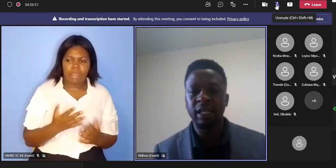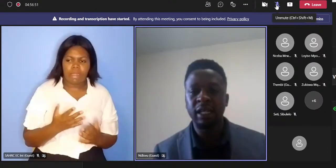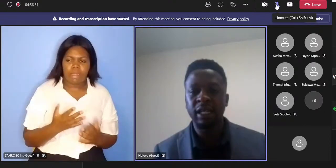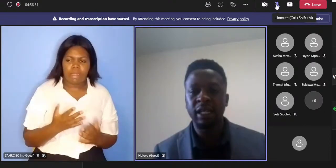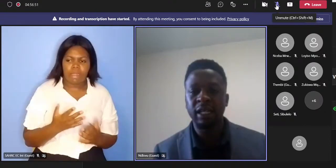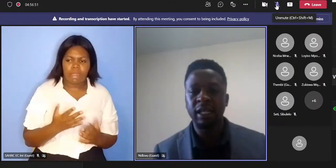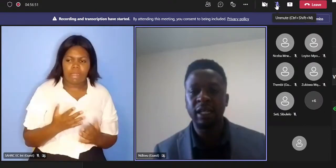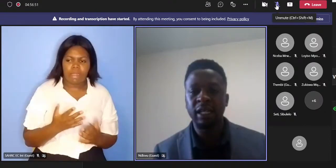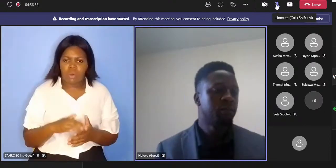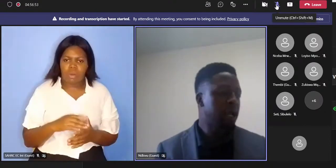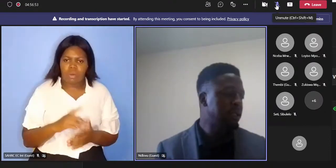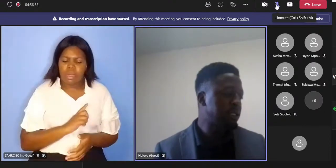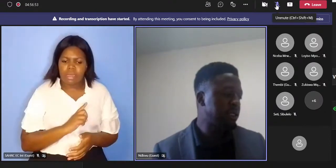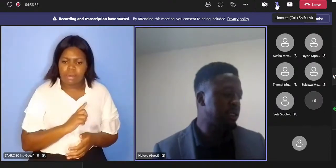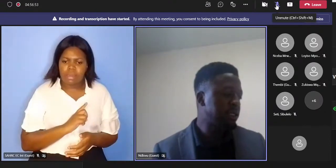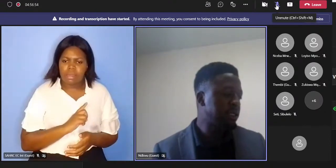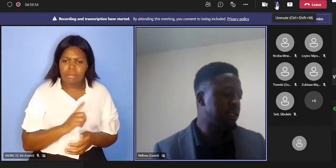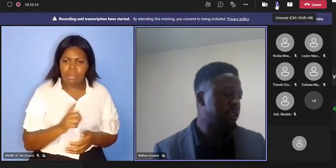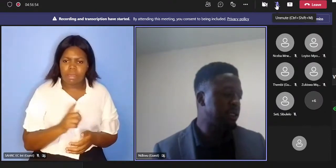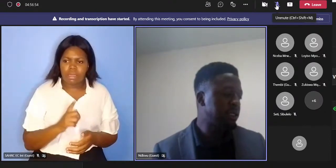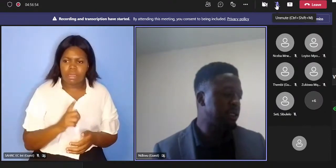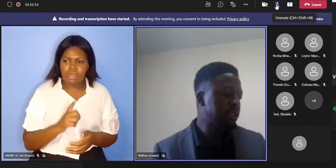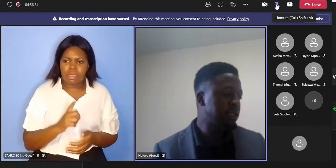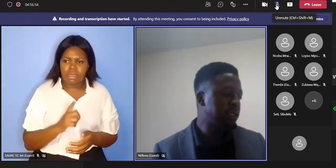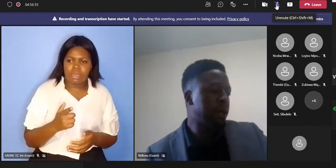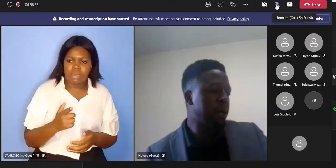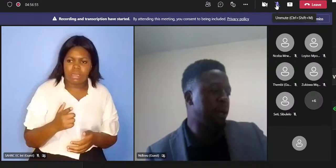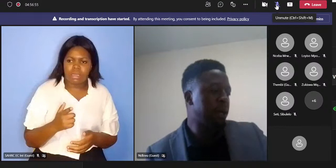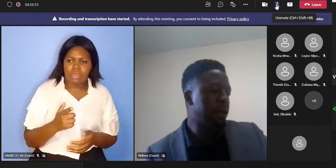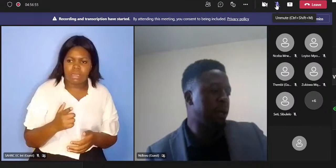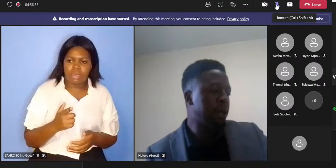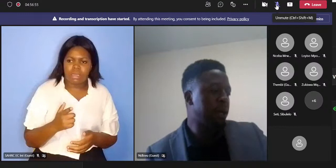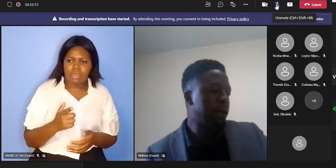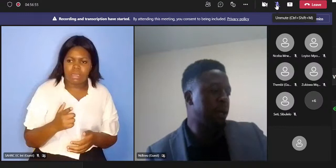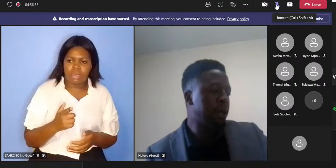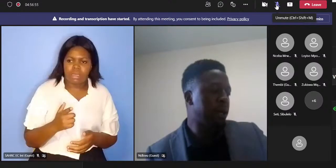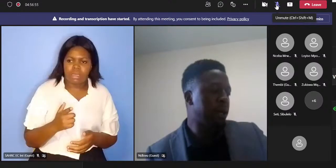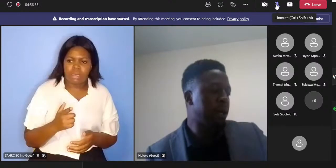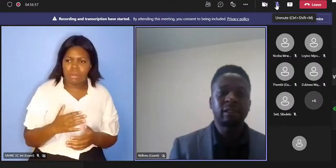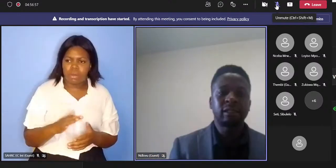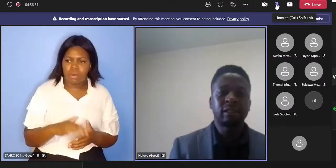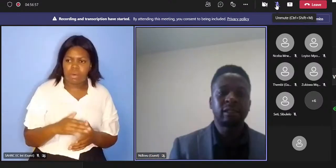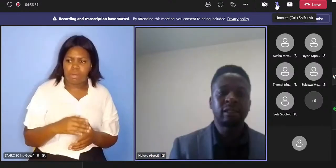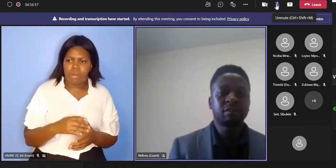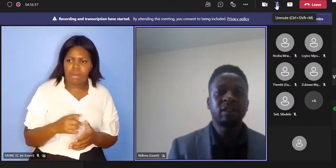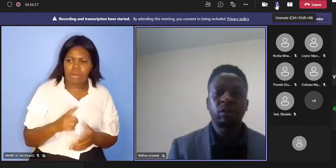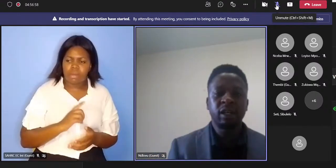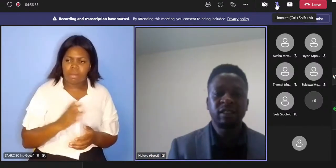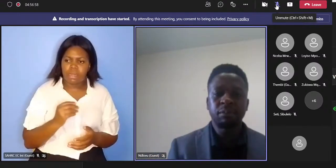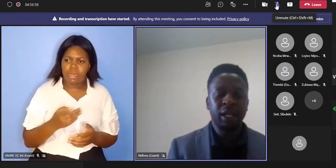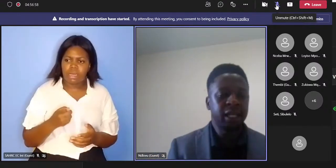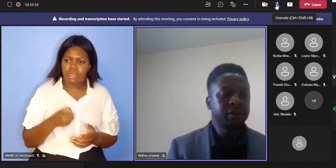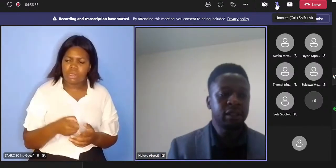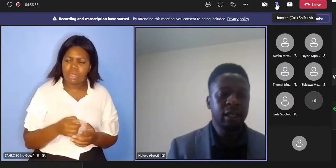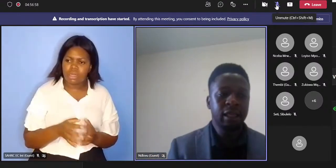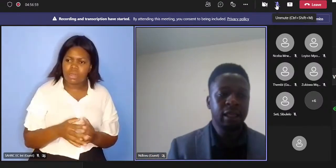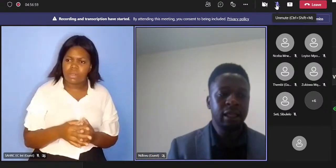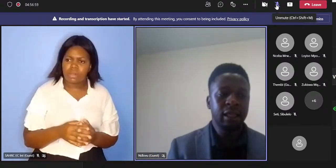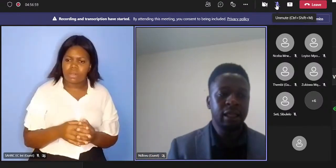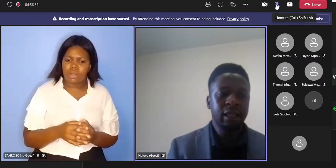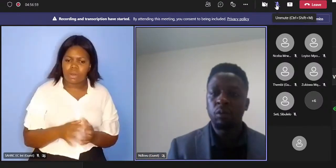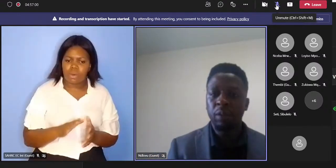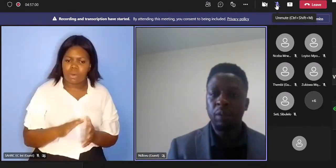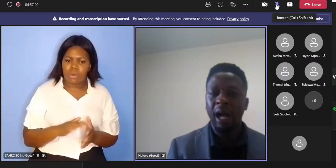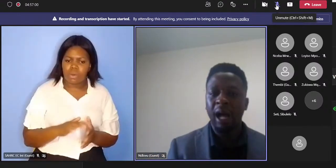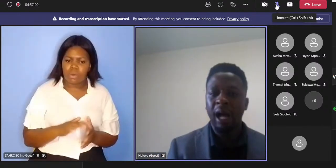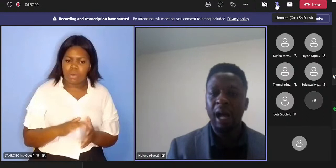no logical reasoning whatsoever or any rational perhaps approach behind that, just because it is based on Christian